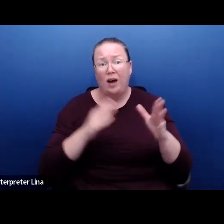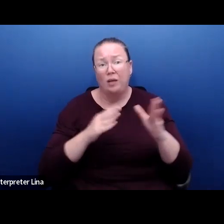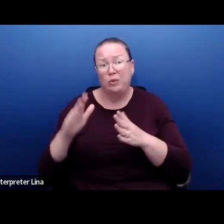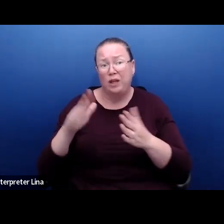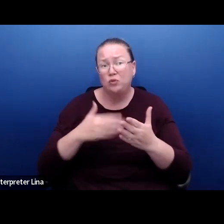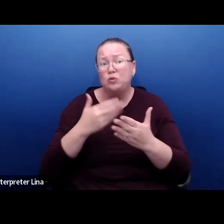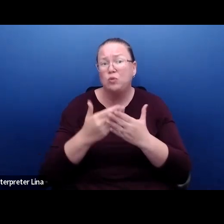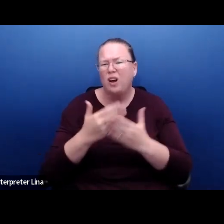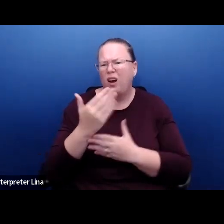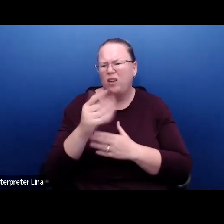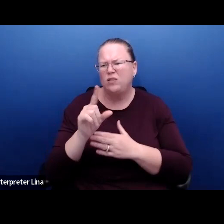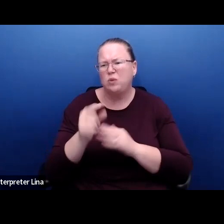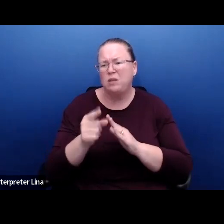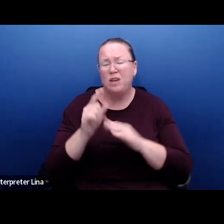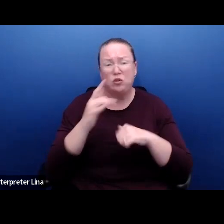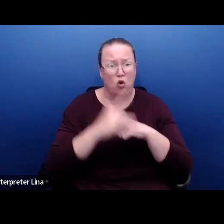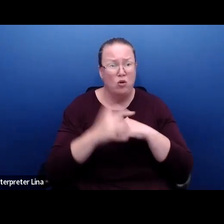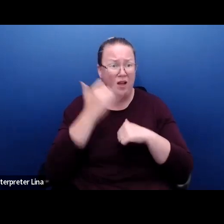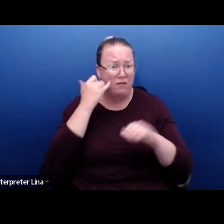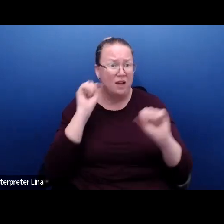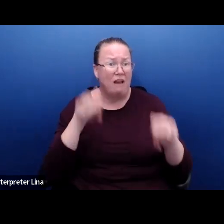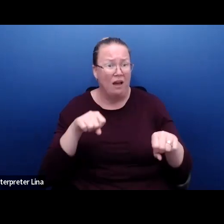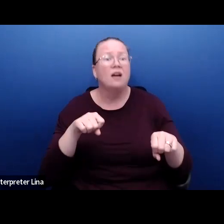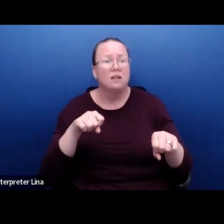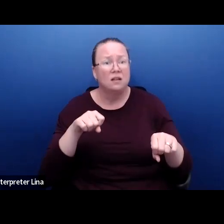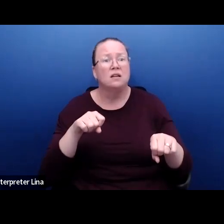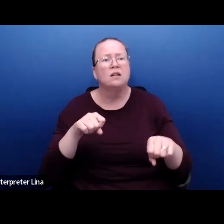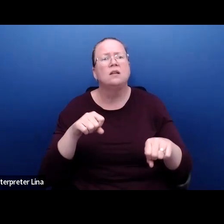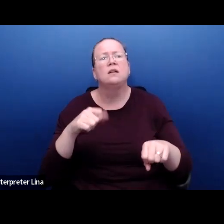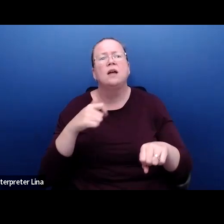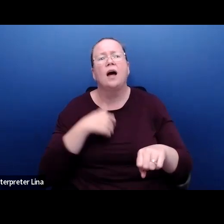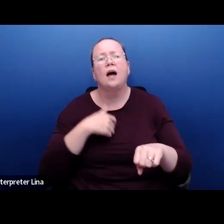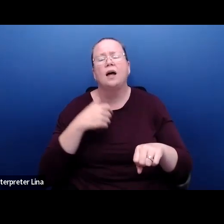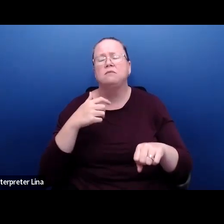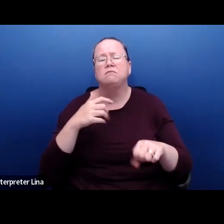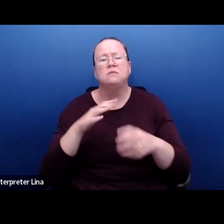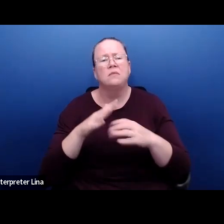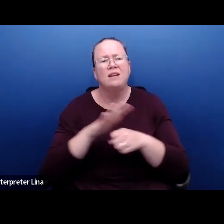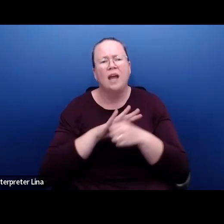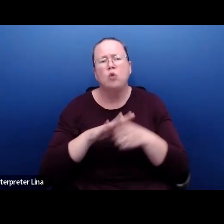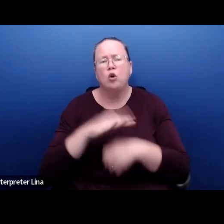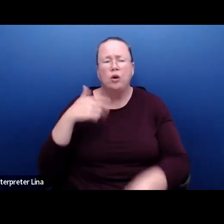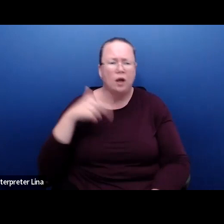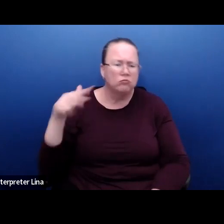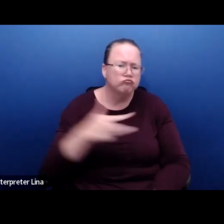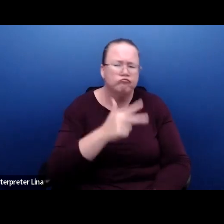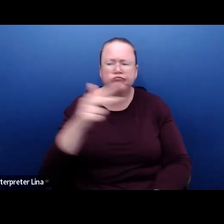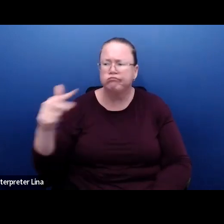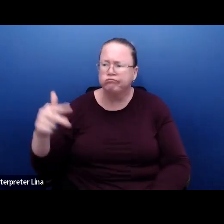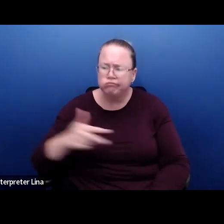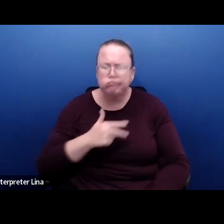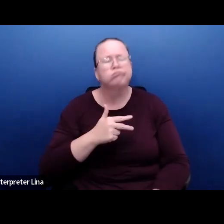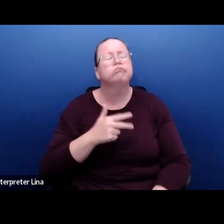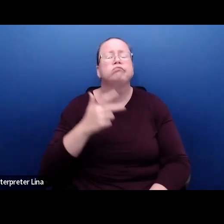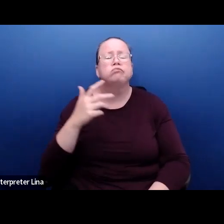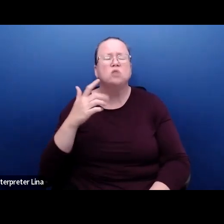there, 15, 20 minutes early when I can, and I do a loop of the neighborhood. And so that can kind of give you